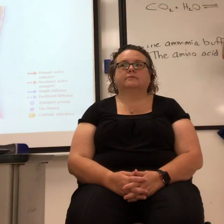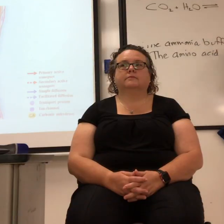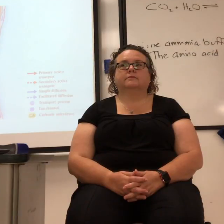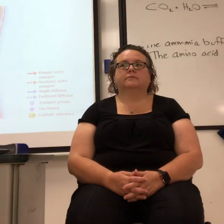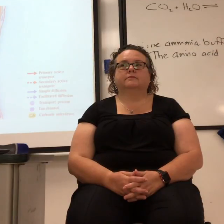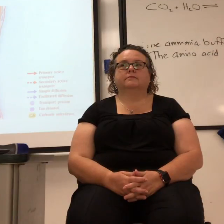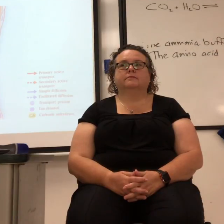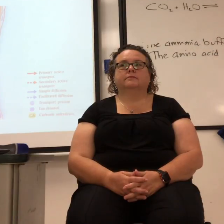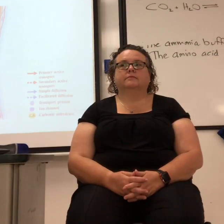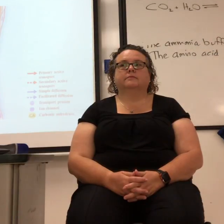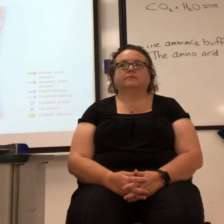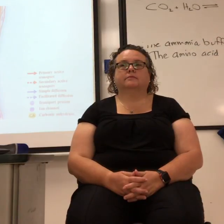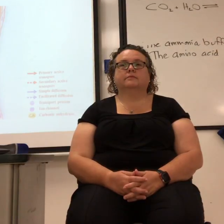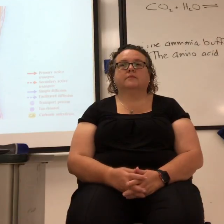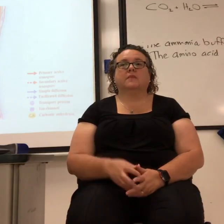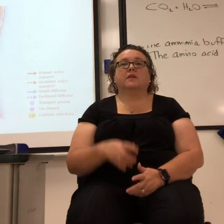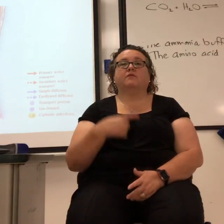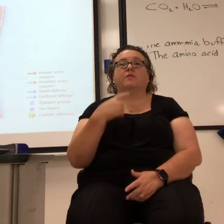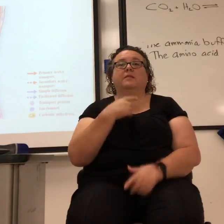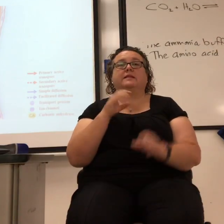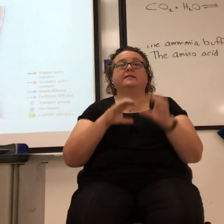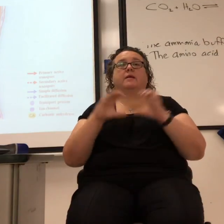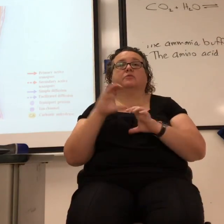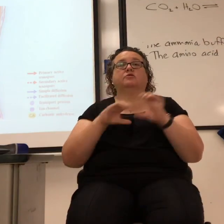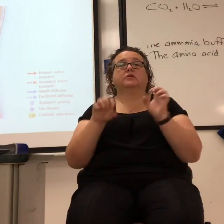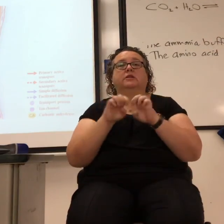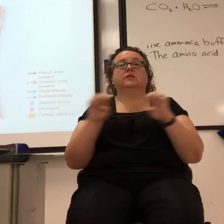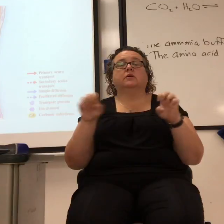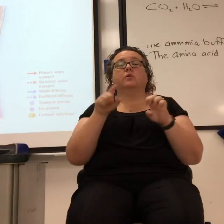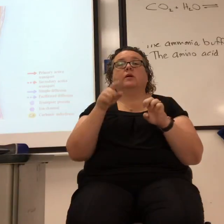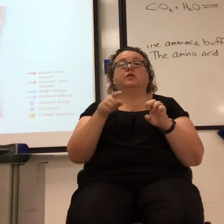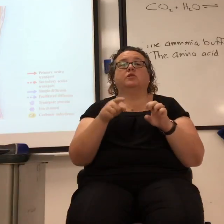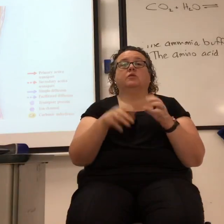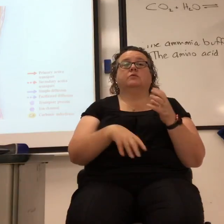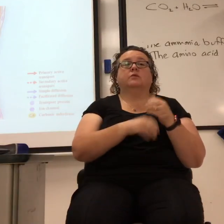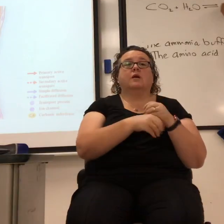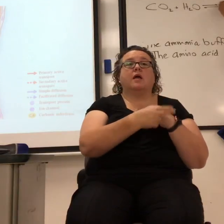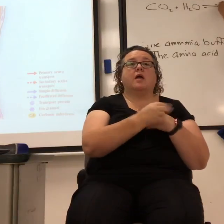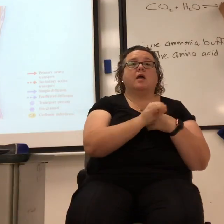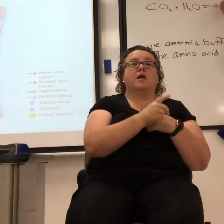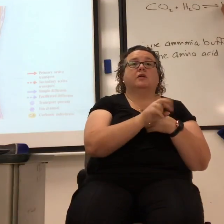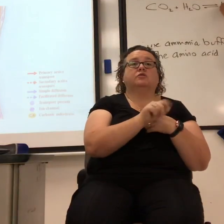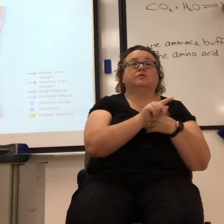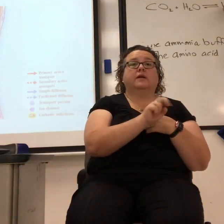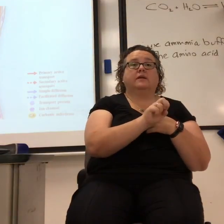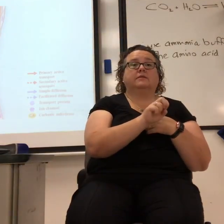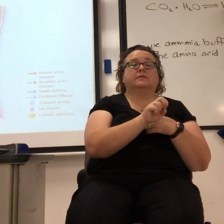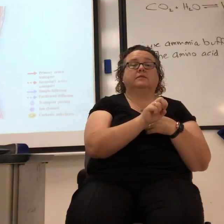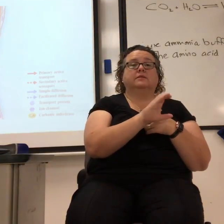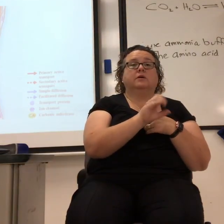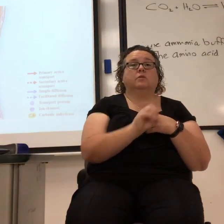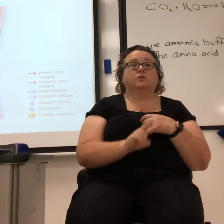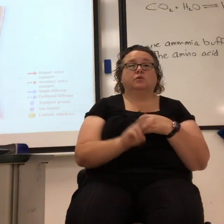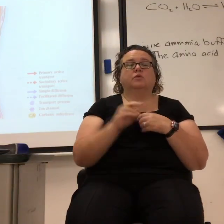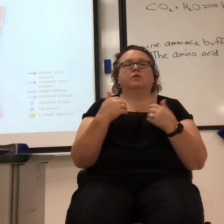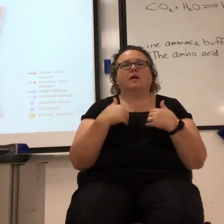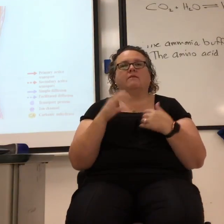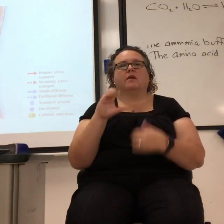From this chemistry equation, when you hydrate CO2, you get a carbonic acid,